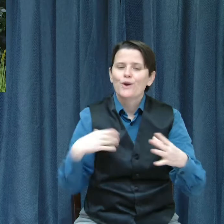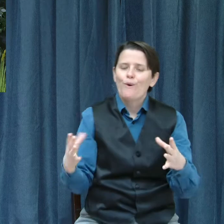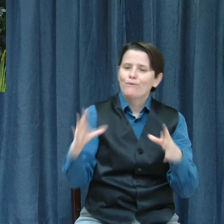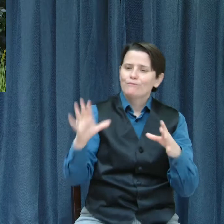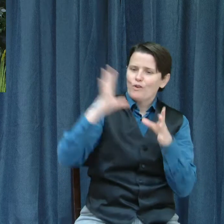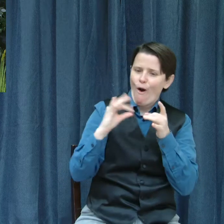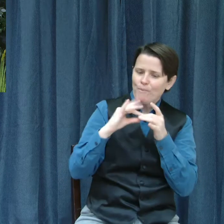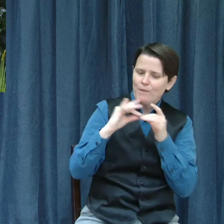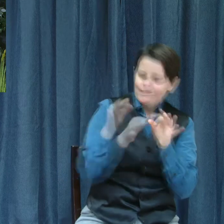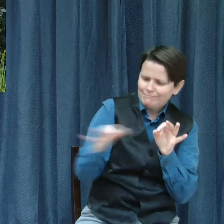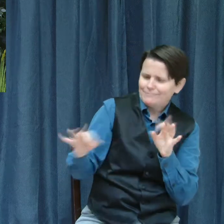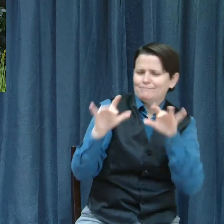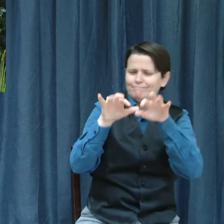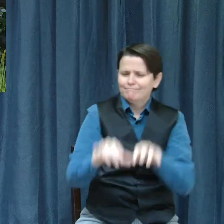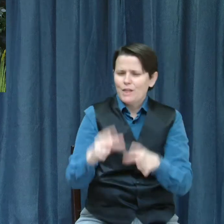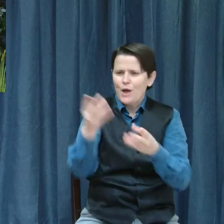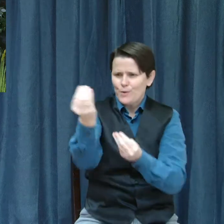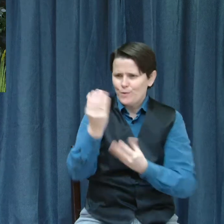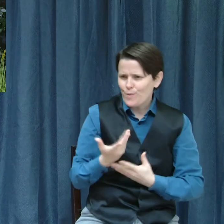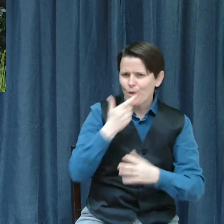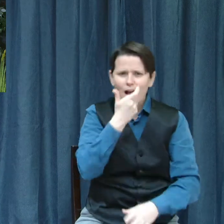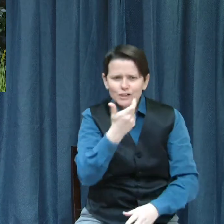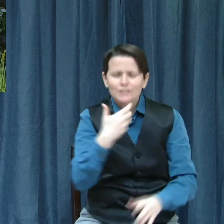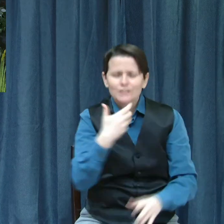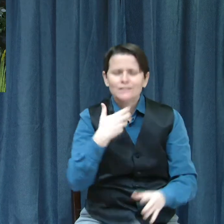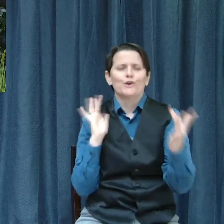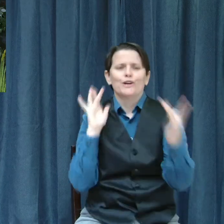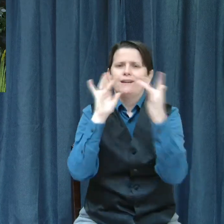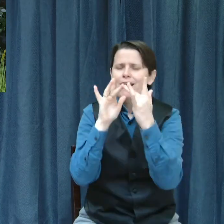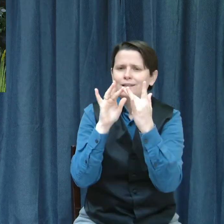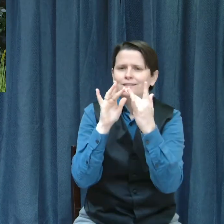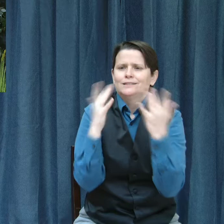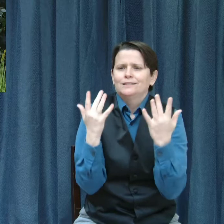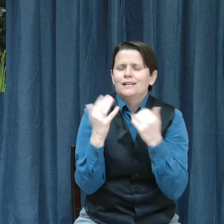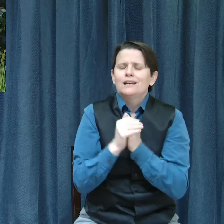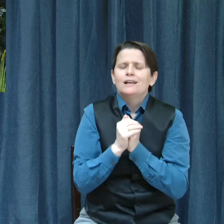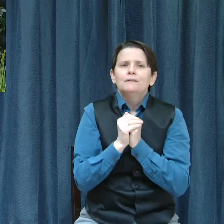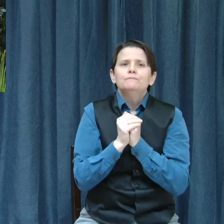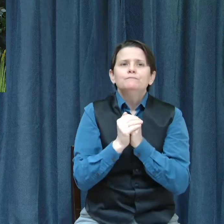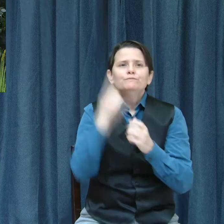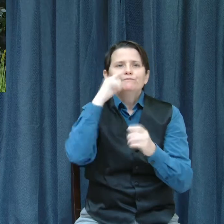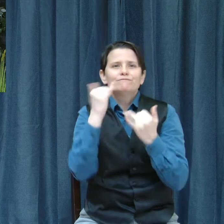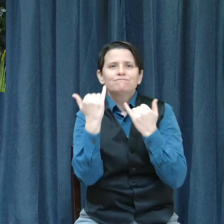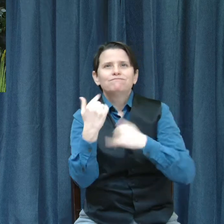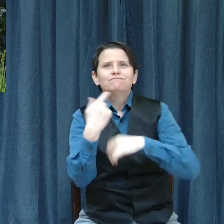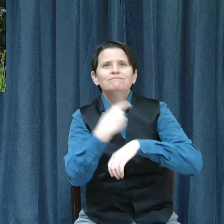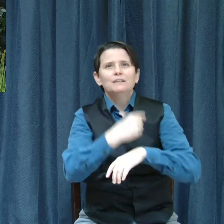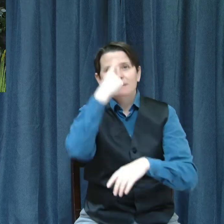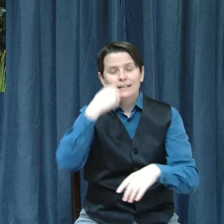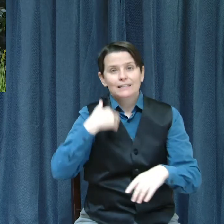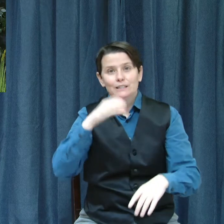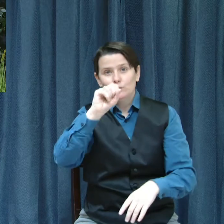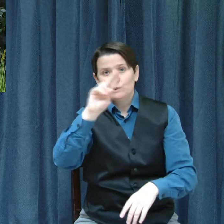here, that you're watching, that you're connecting. And for today, just because it's Super Bowl, one day out of